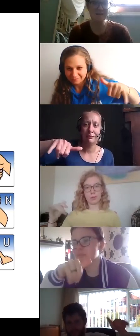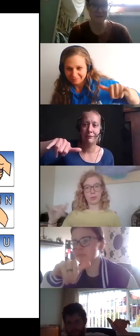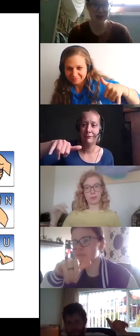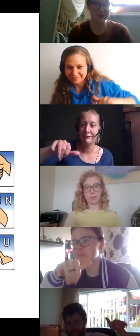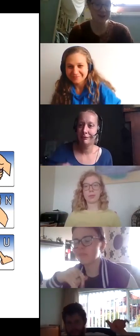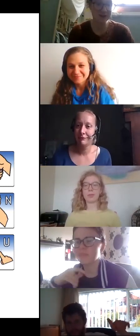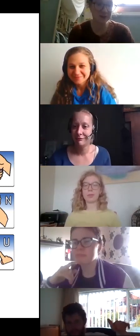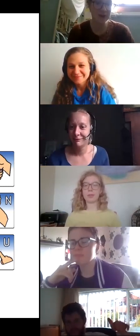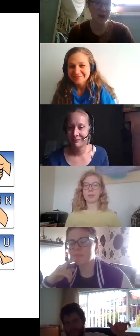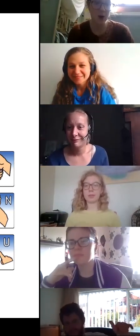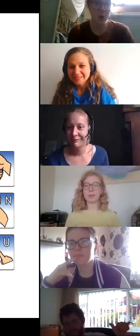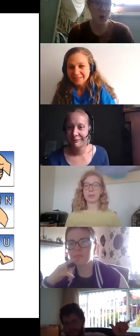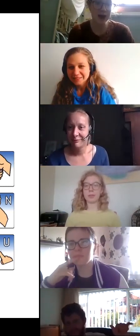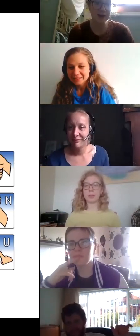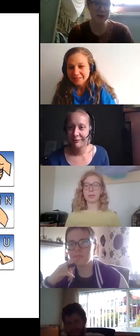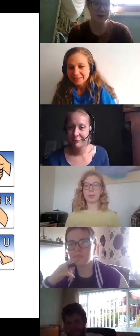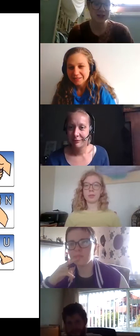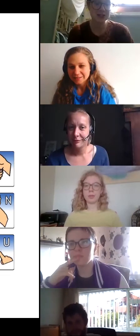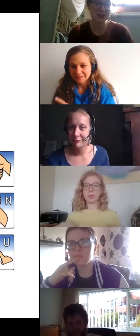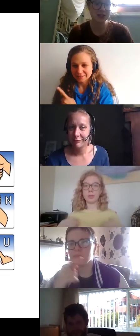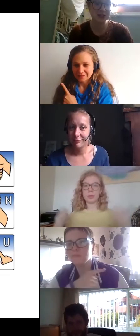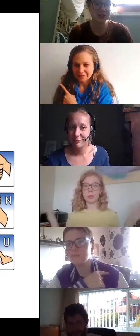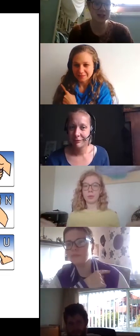Yeah, that's great. Why?